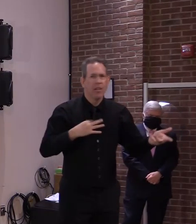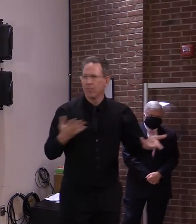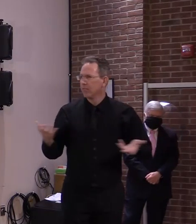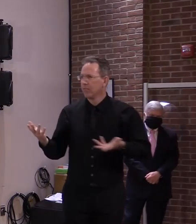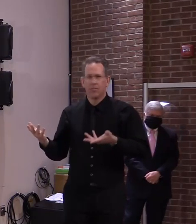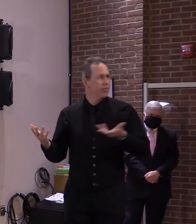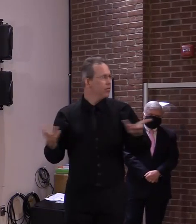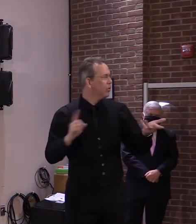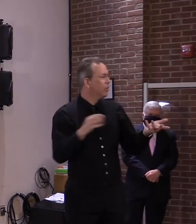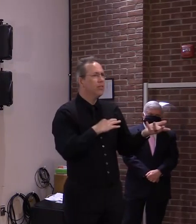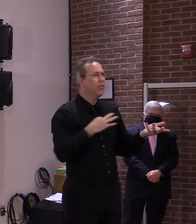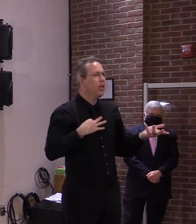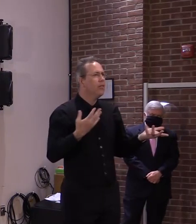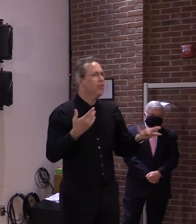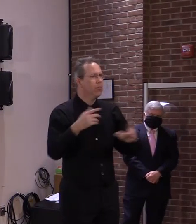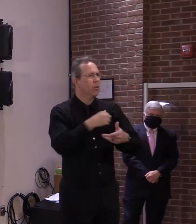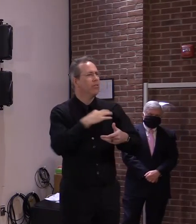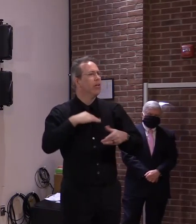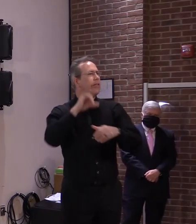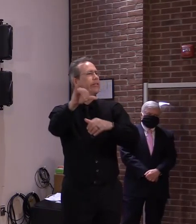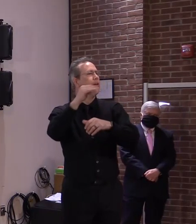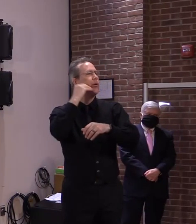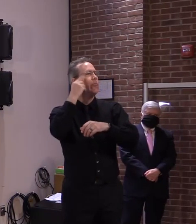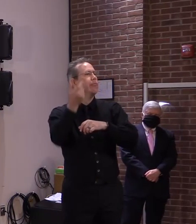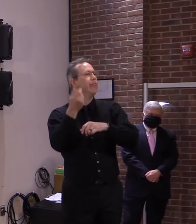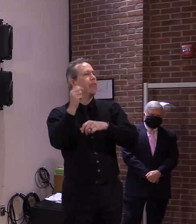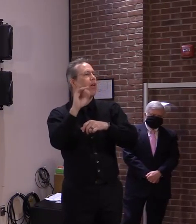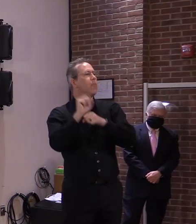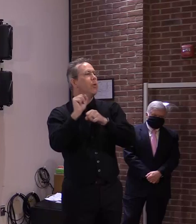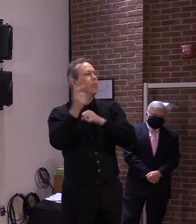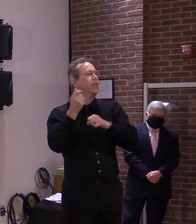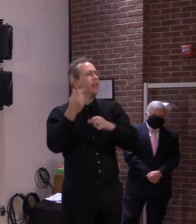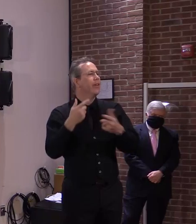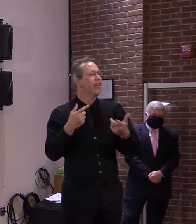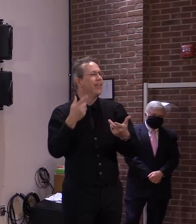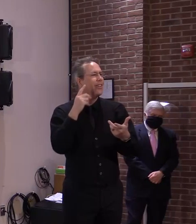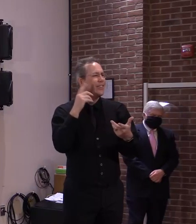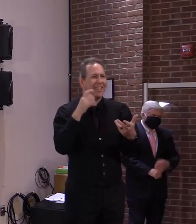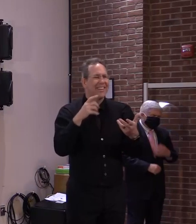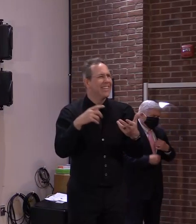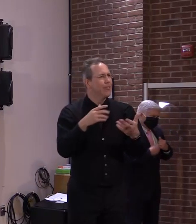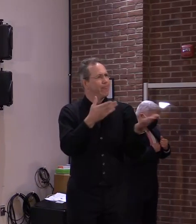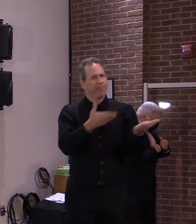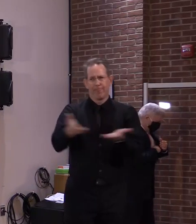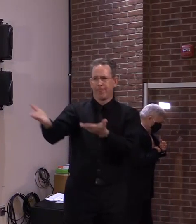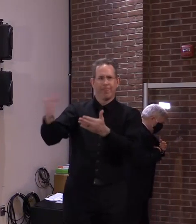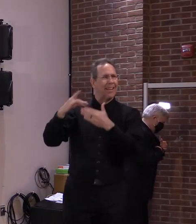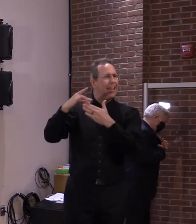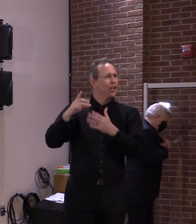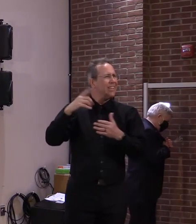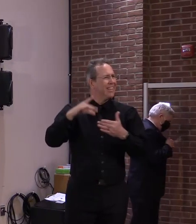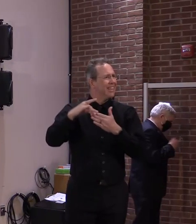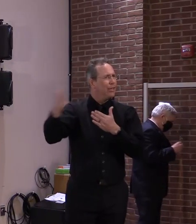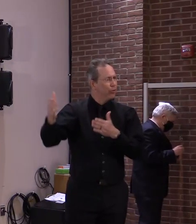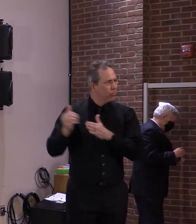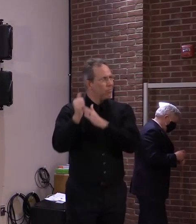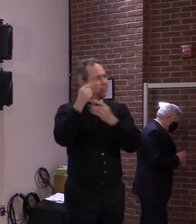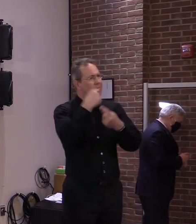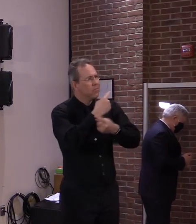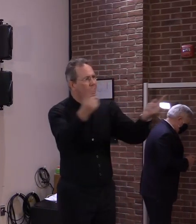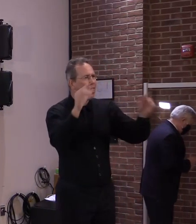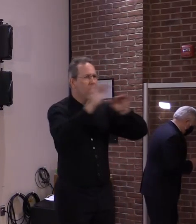for leadership here as to how to get these people that, you know, were working a year ago and now just say,